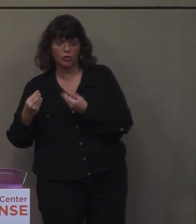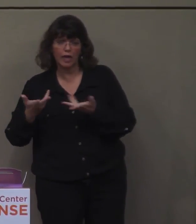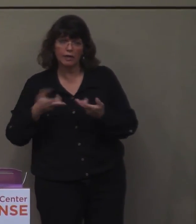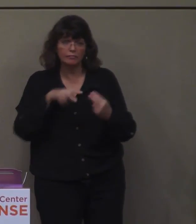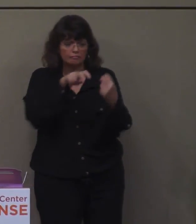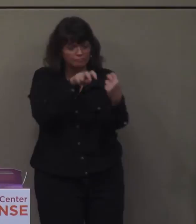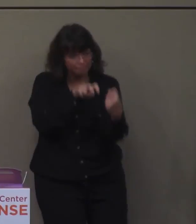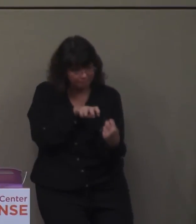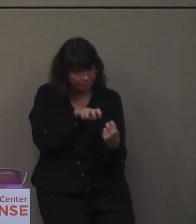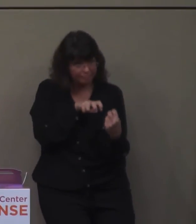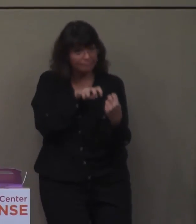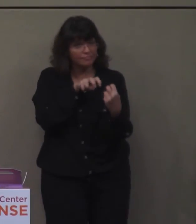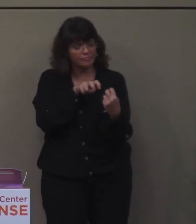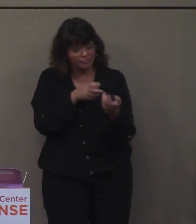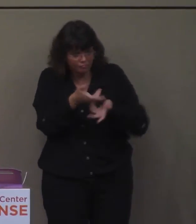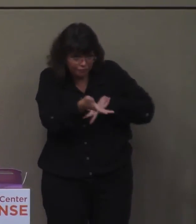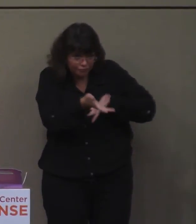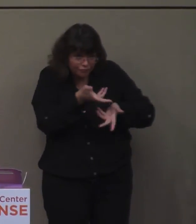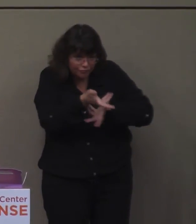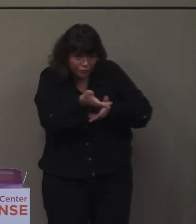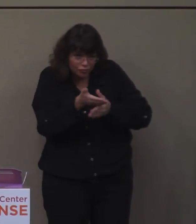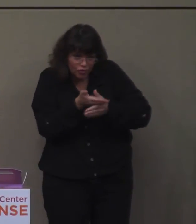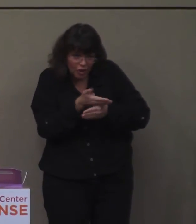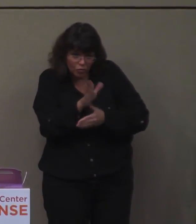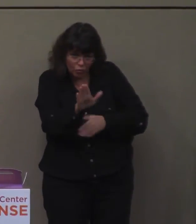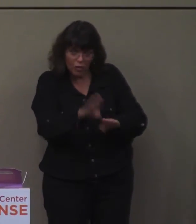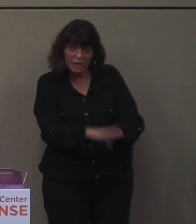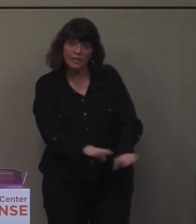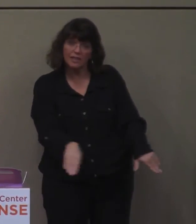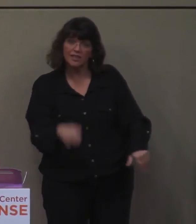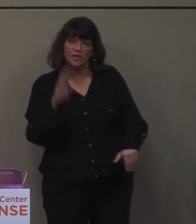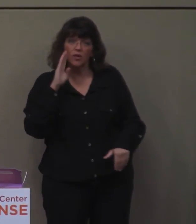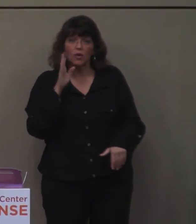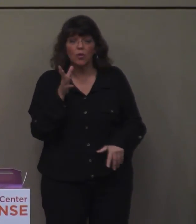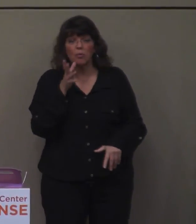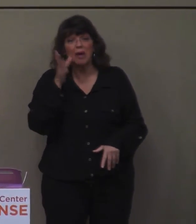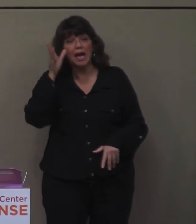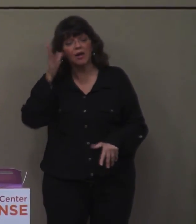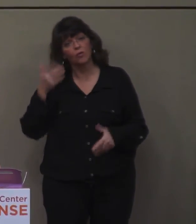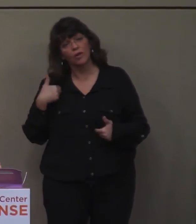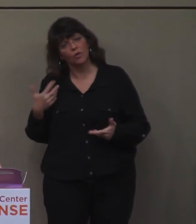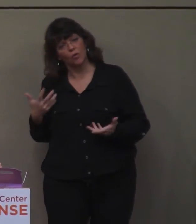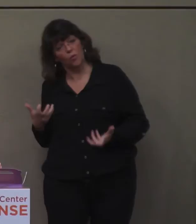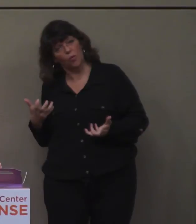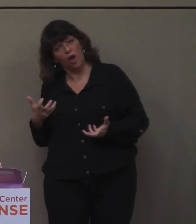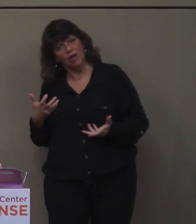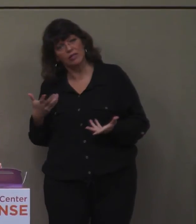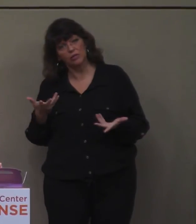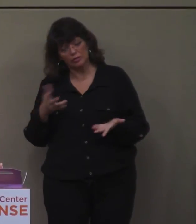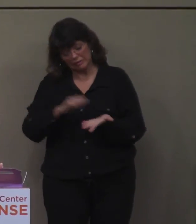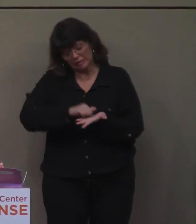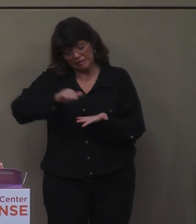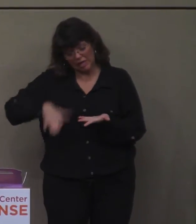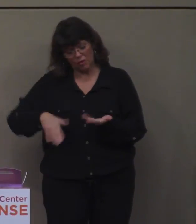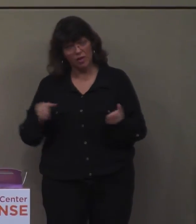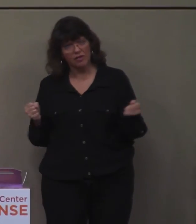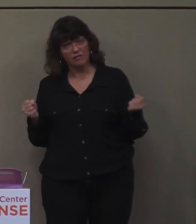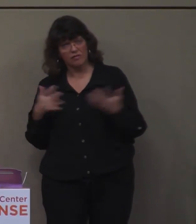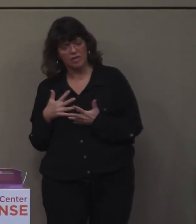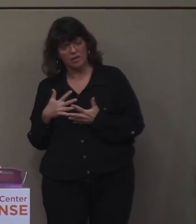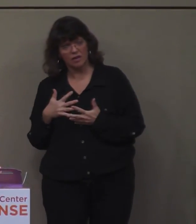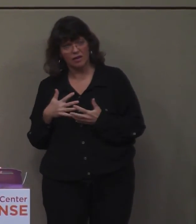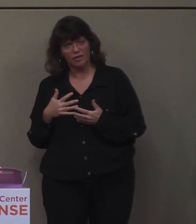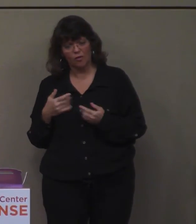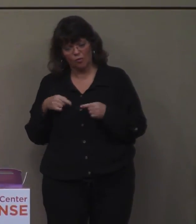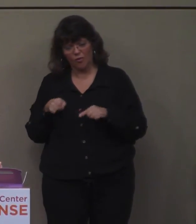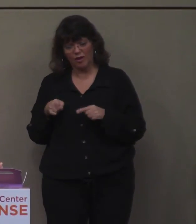sometimes parents can jump into trying to help take away the fear without really even knowing what the fear is. And so then sometimes we can